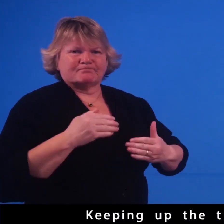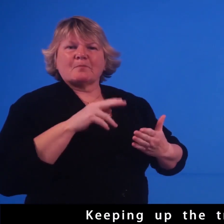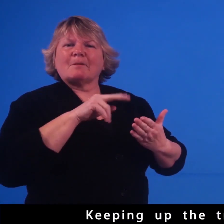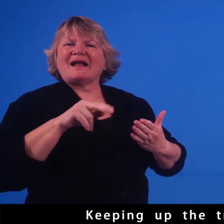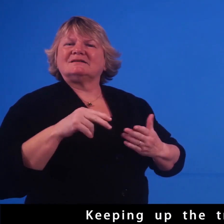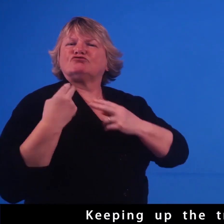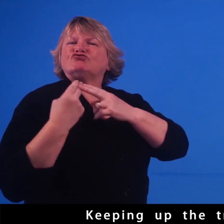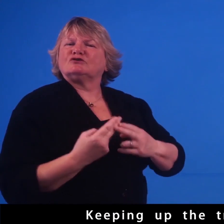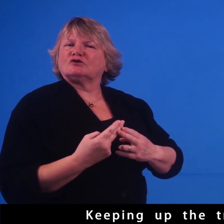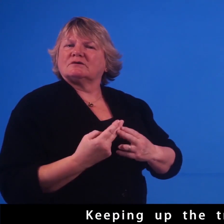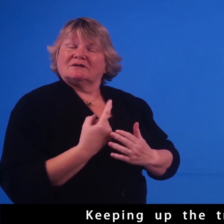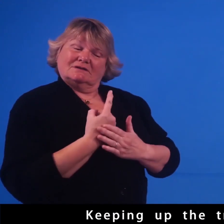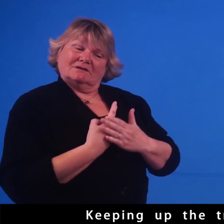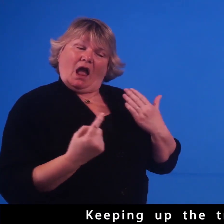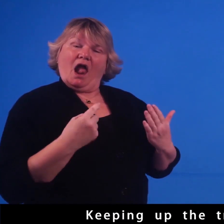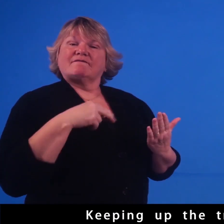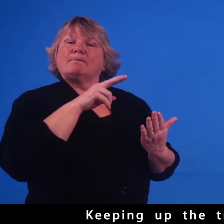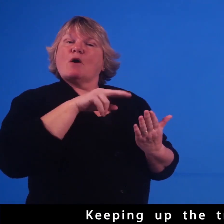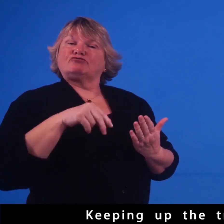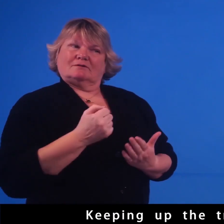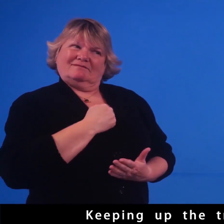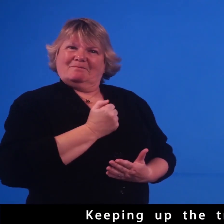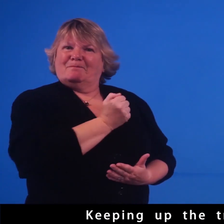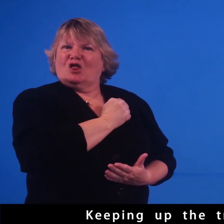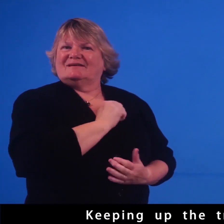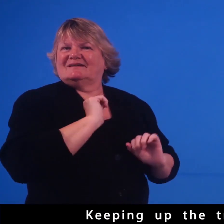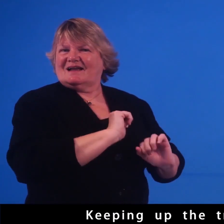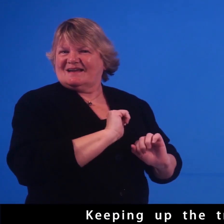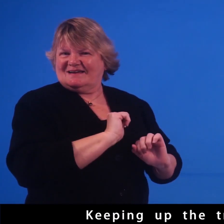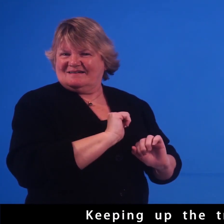Keeping up the tradition of painting a self-portrait on his birthday,